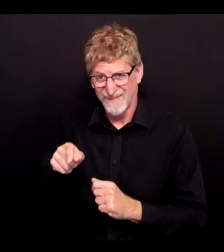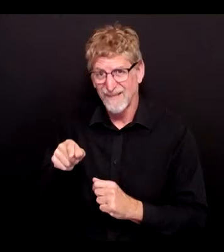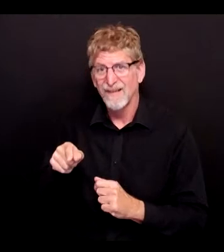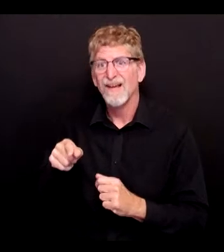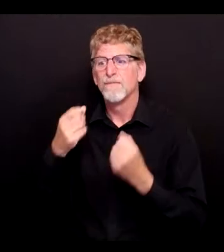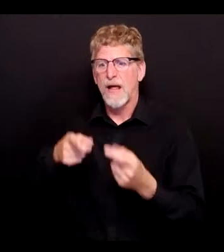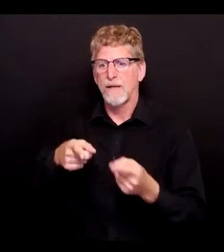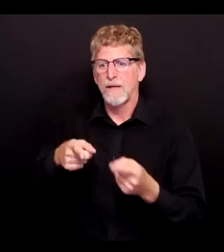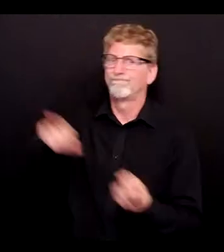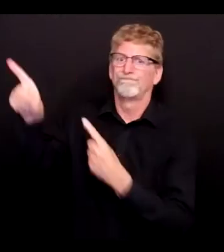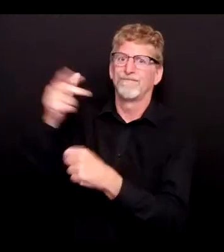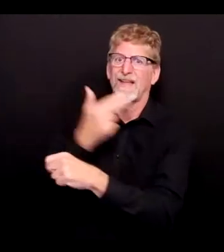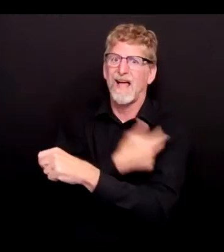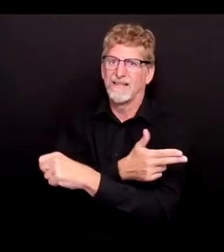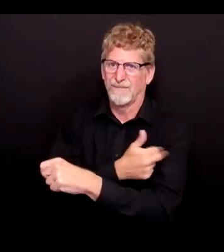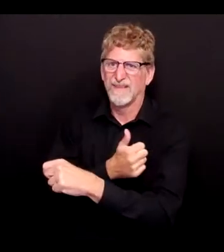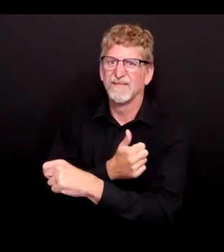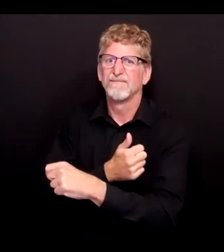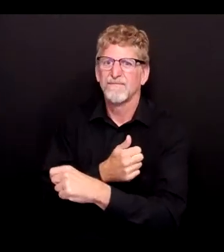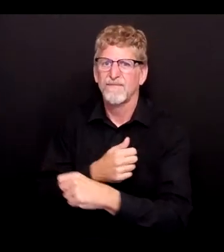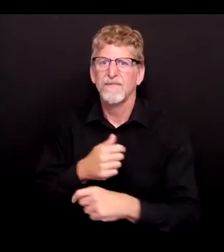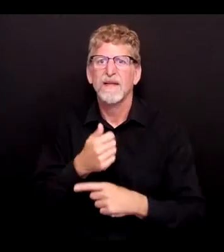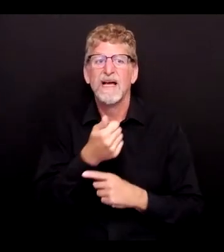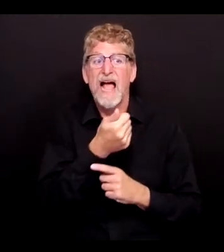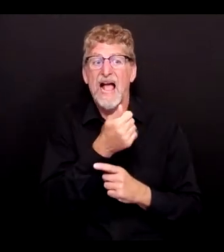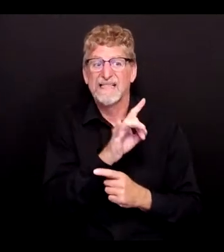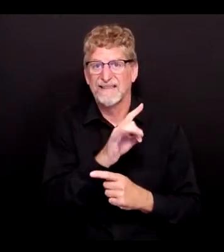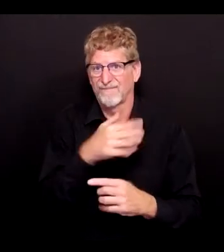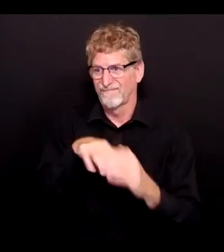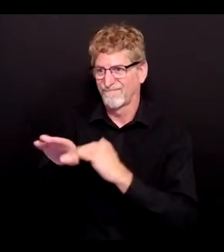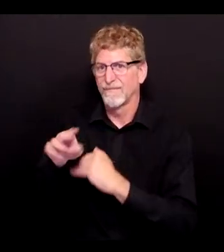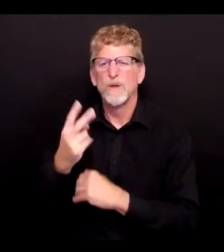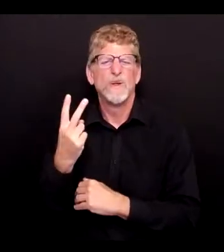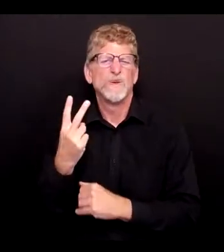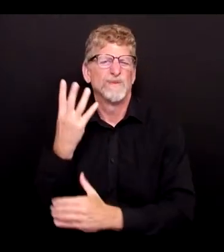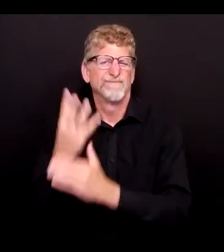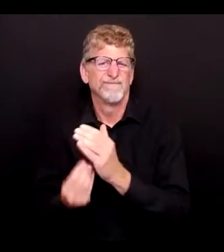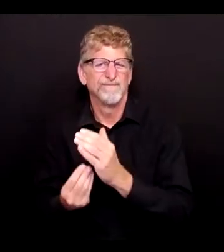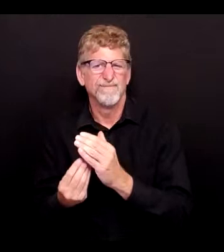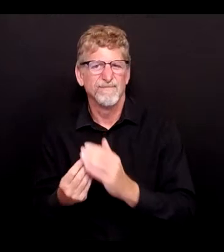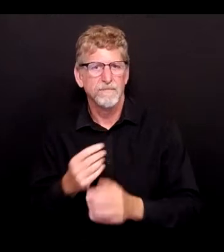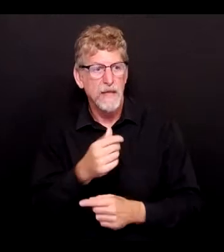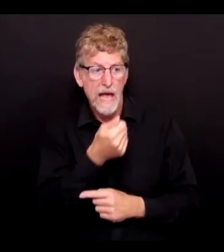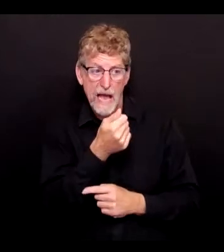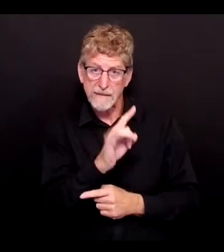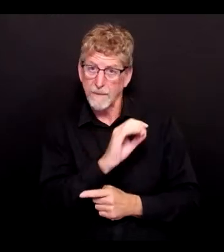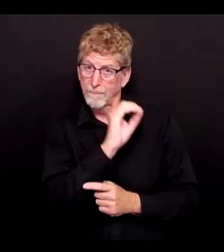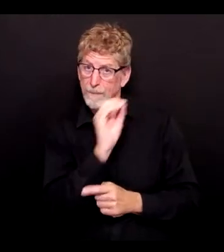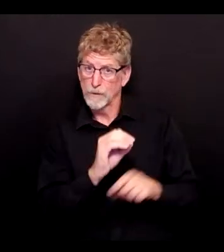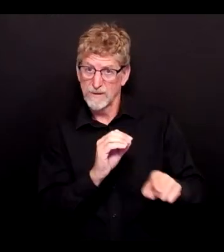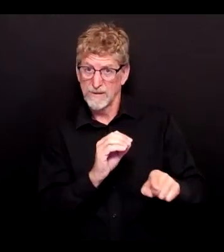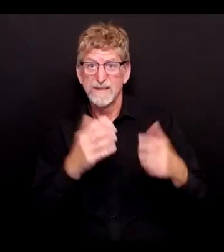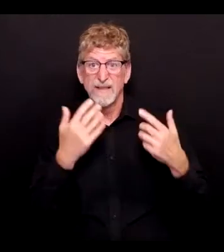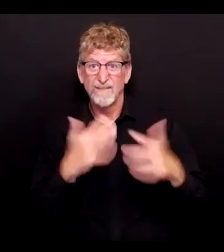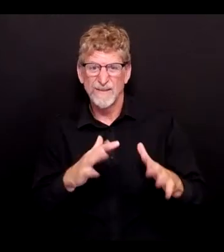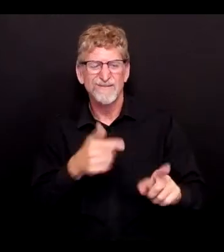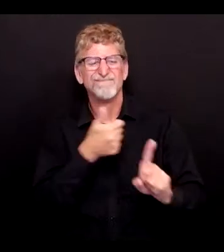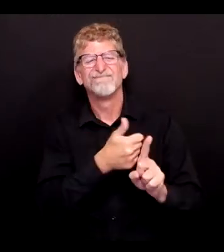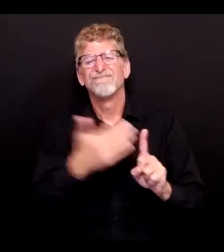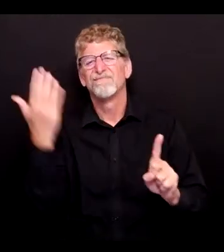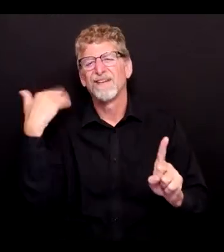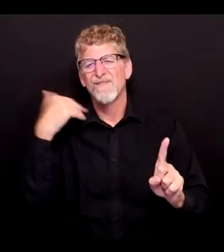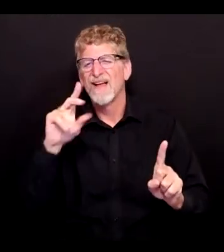Only 18% indicated that they traveled, with most acquisitions happening